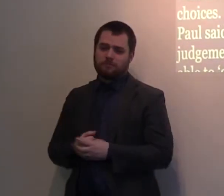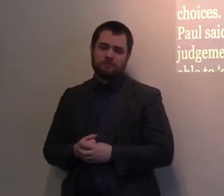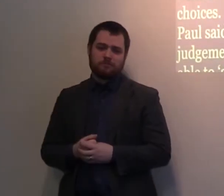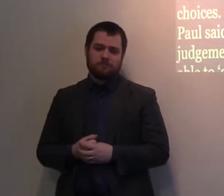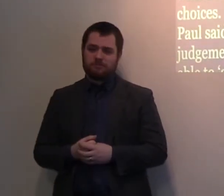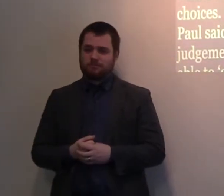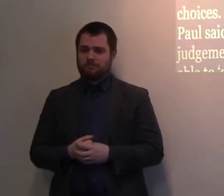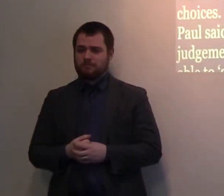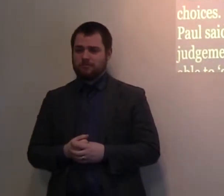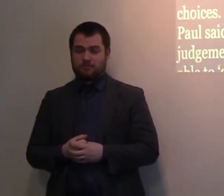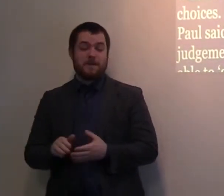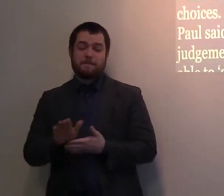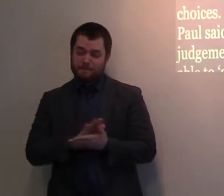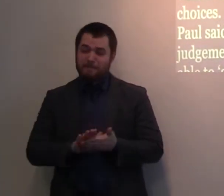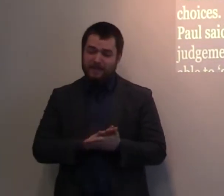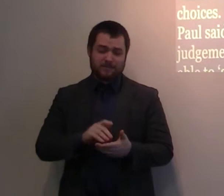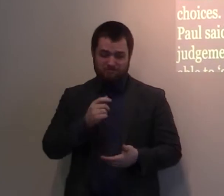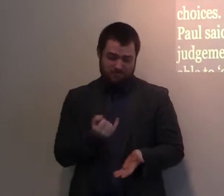I will make the wrong choices.